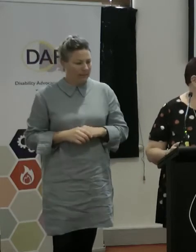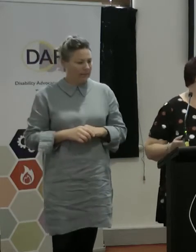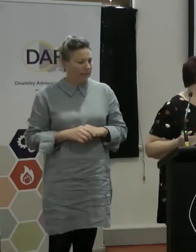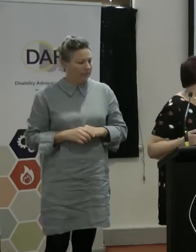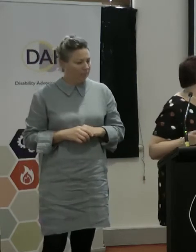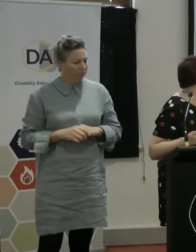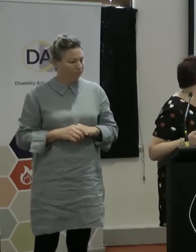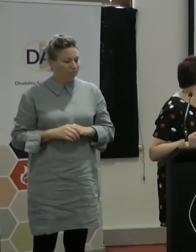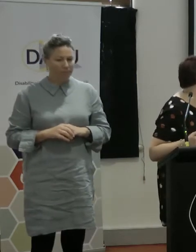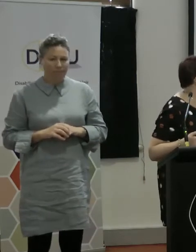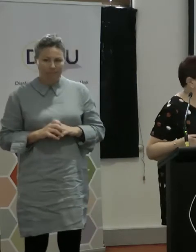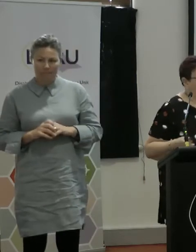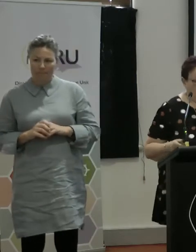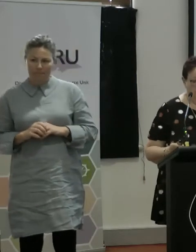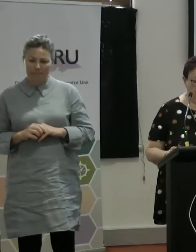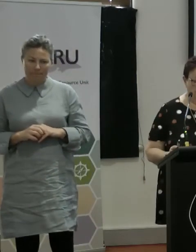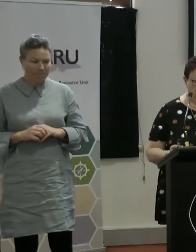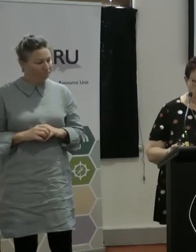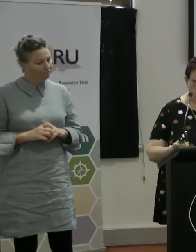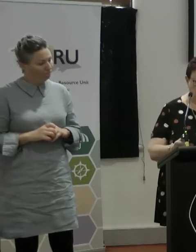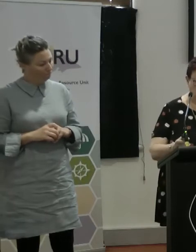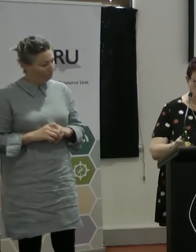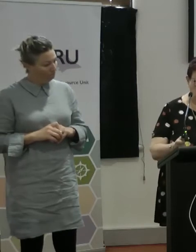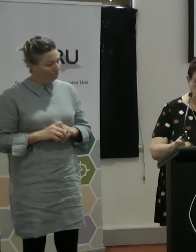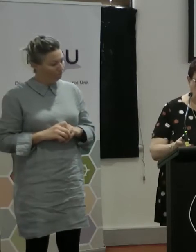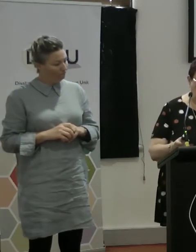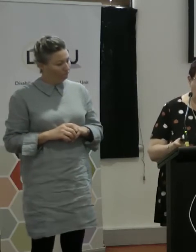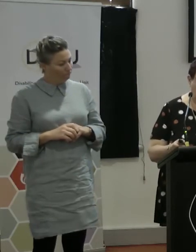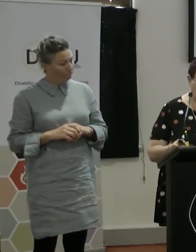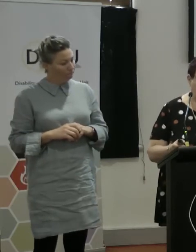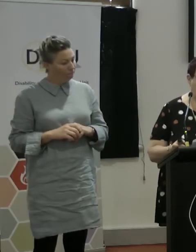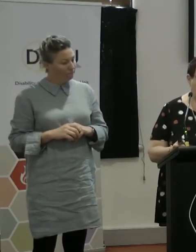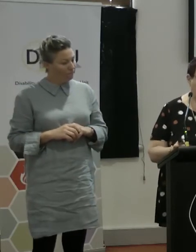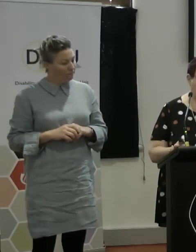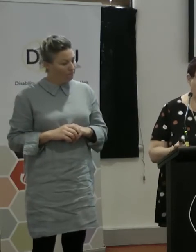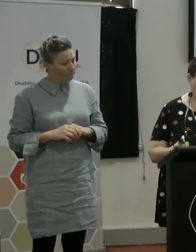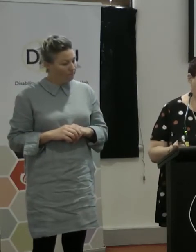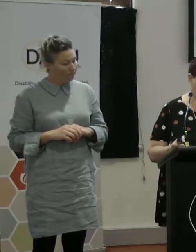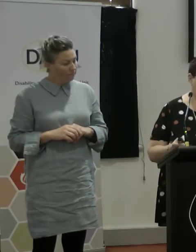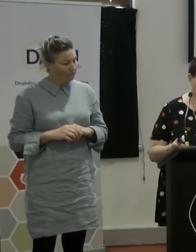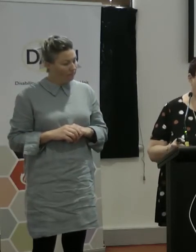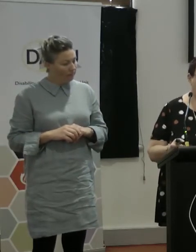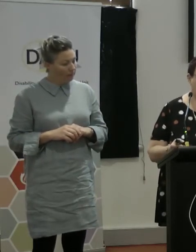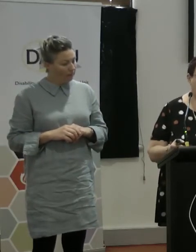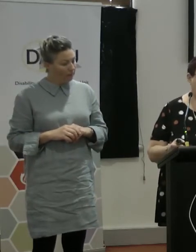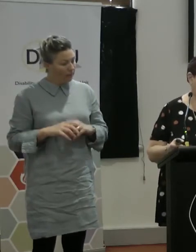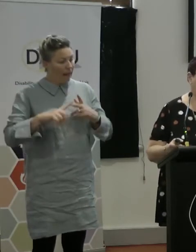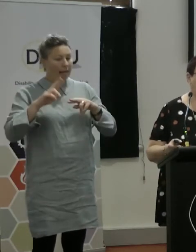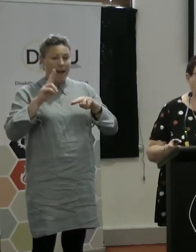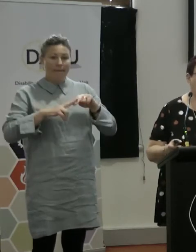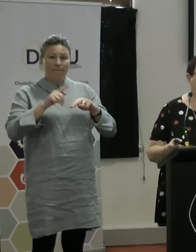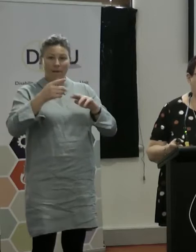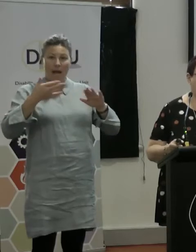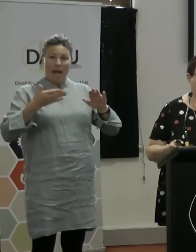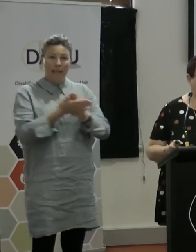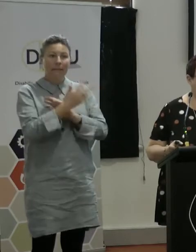Just to note that children under 18, if the abuse happened before the scheme started, when the